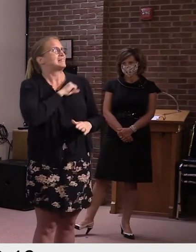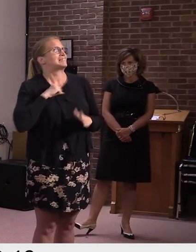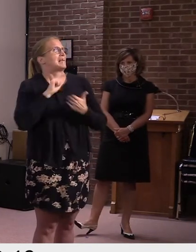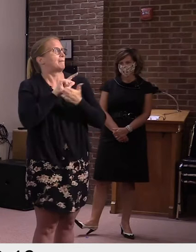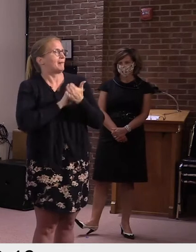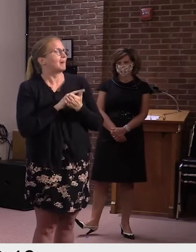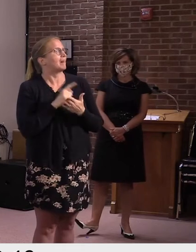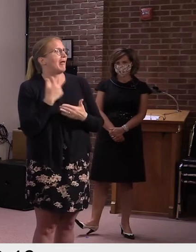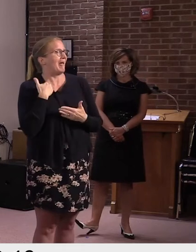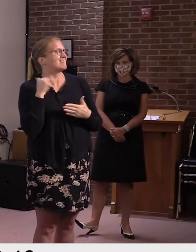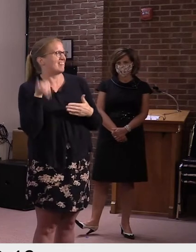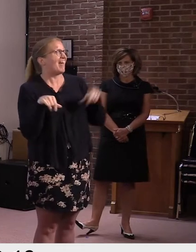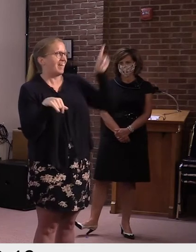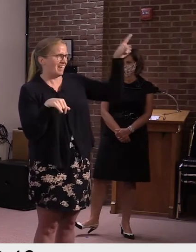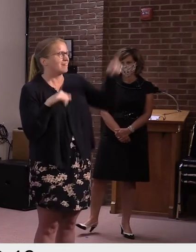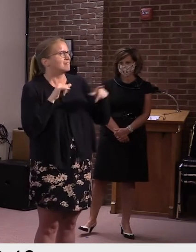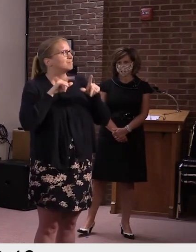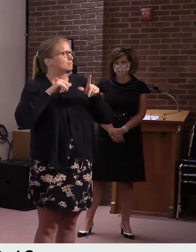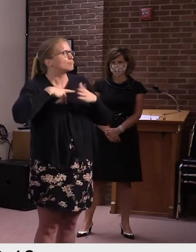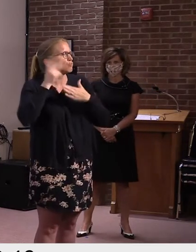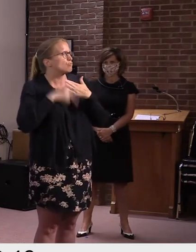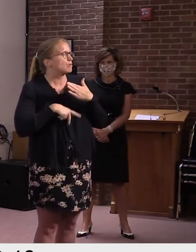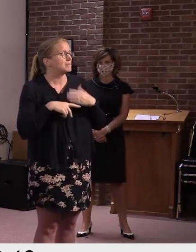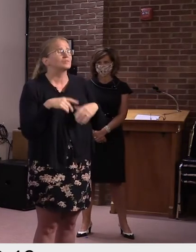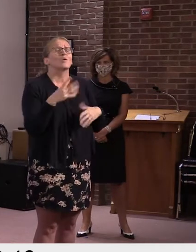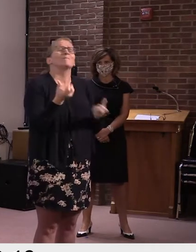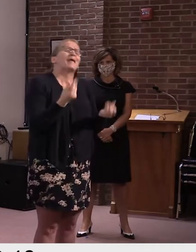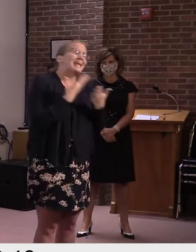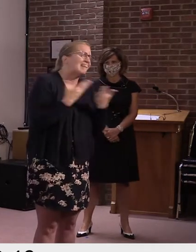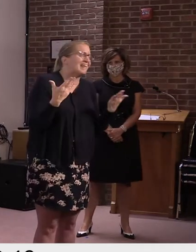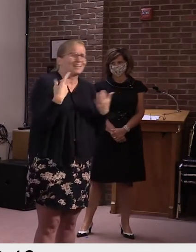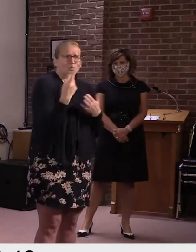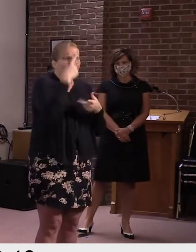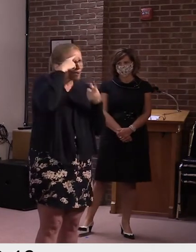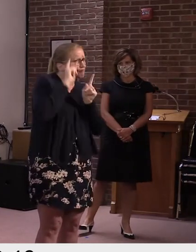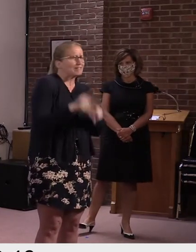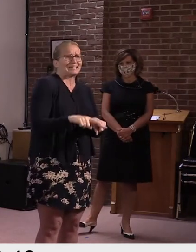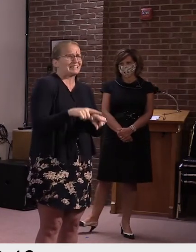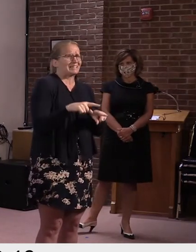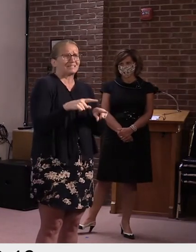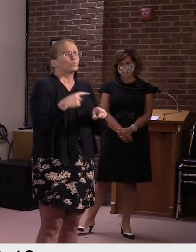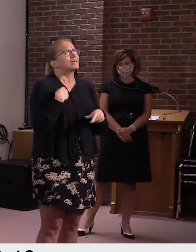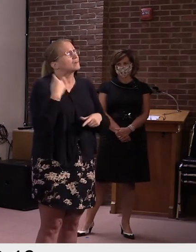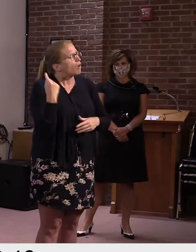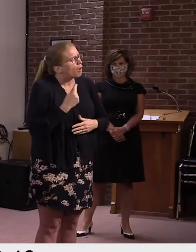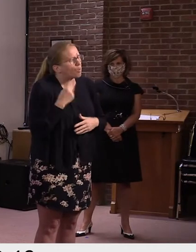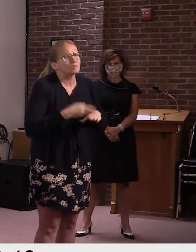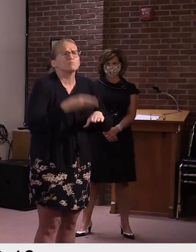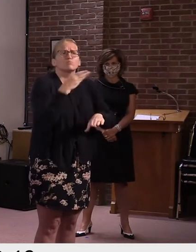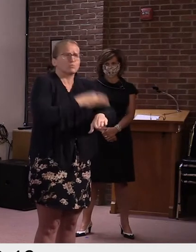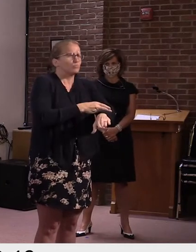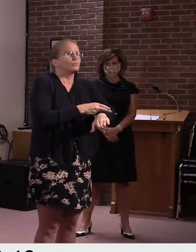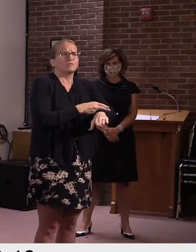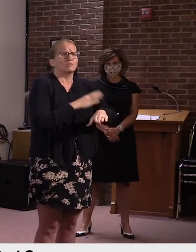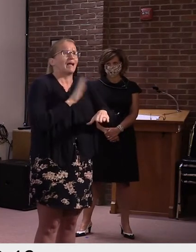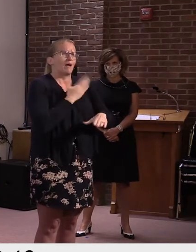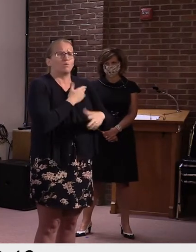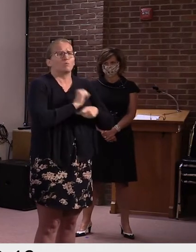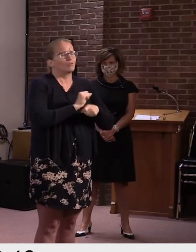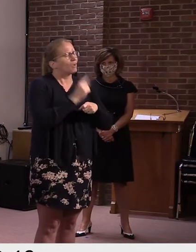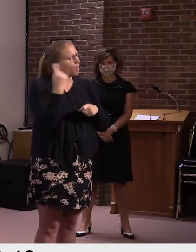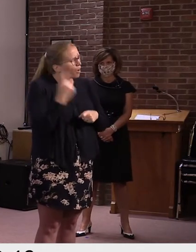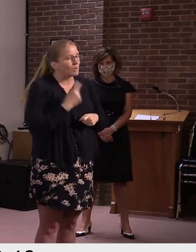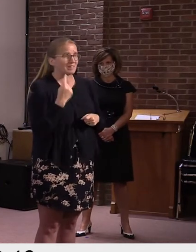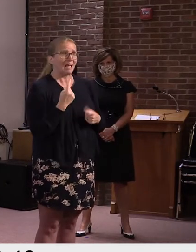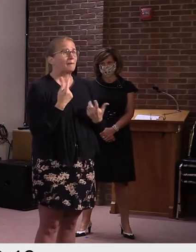lot of areas of agreement with us. We think we can always improve. So again, there's far more that we agree with